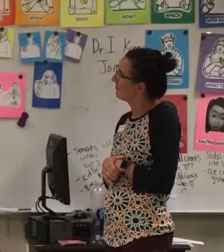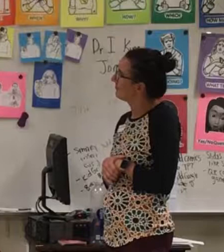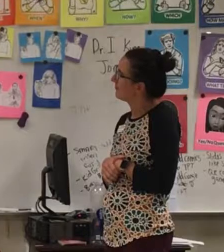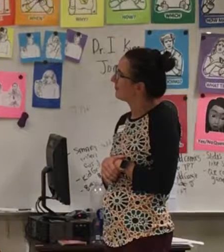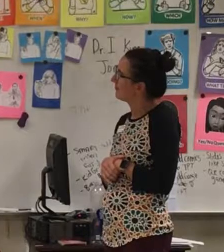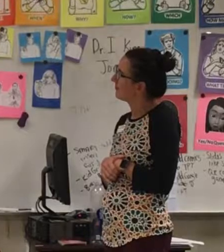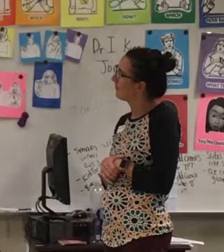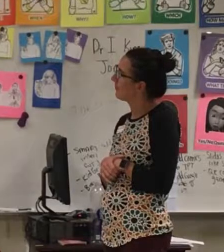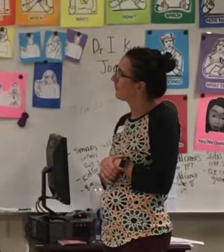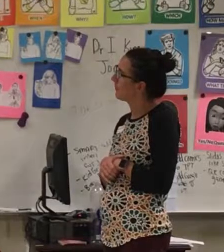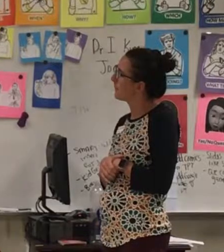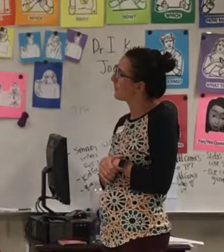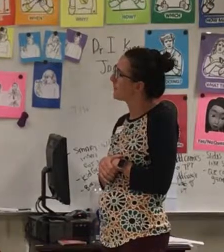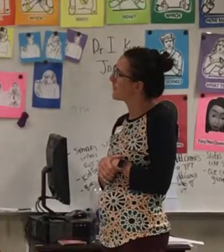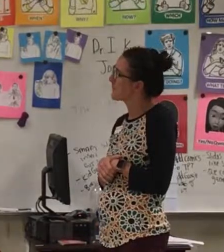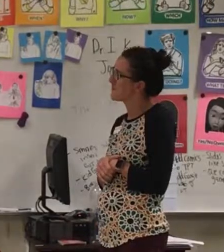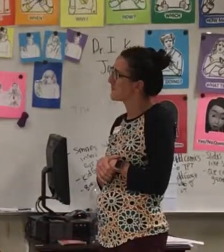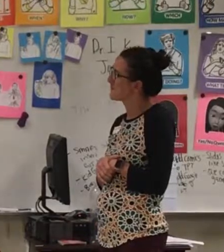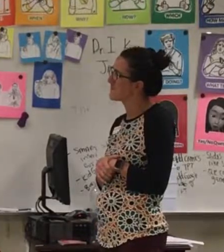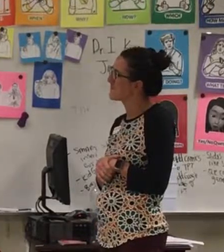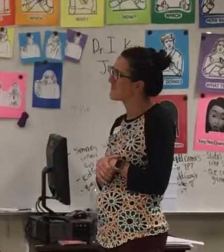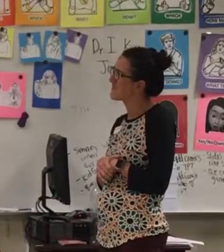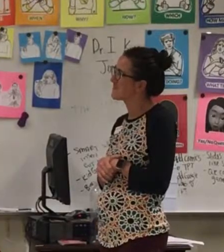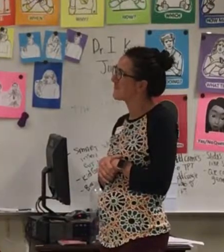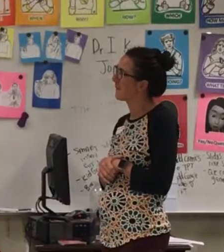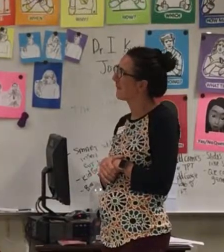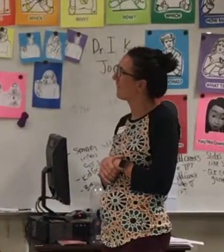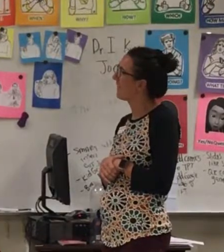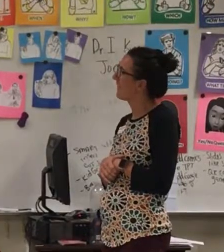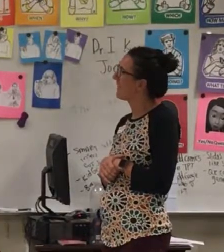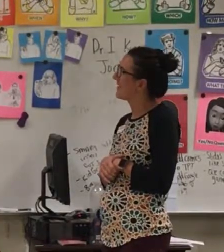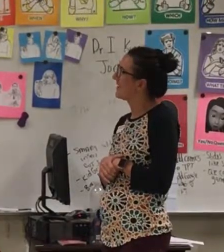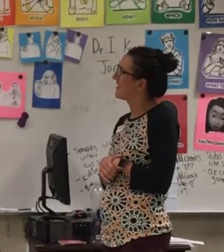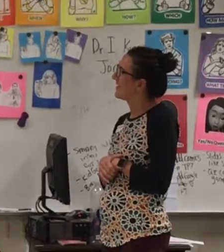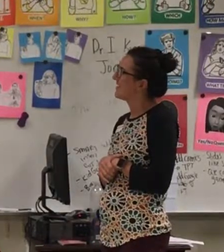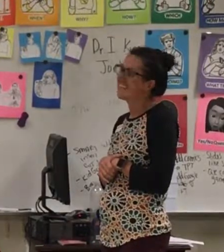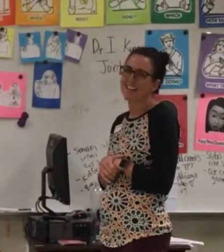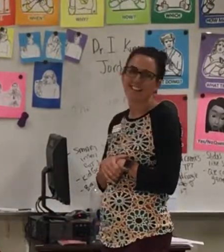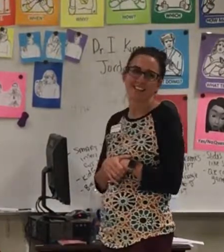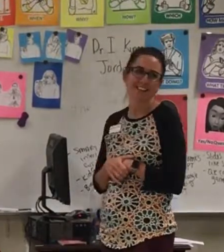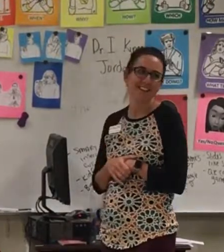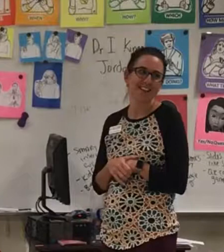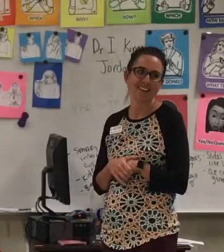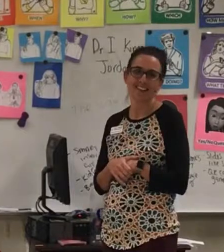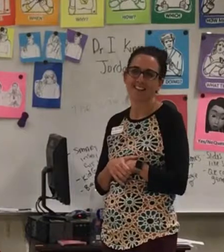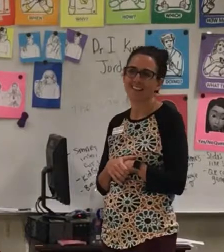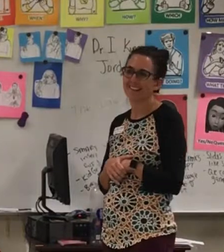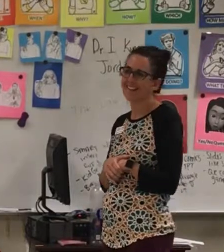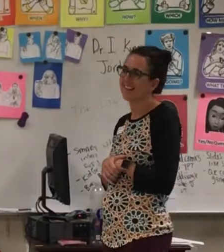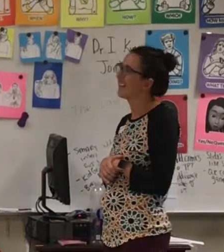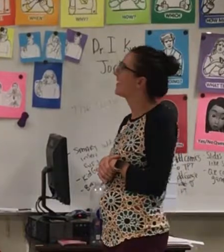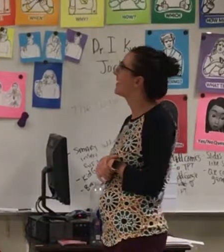Now, we be correct. It's 3 and 4. It's 3 and We 4. probably It's just made a 3. word. Drop 3 and 4. We're only